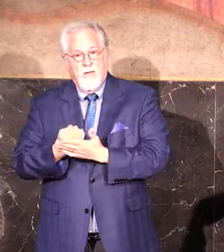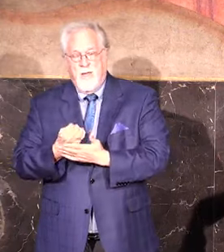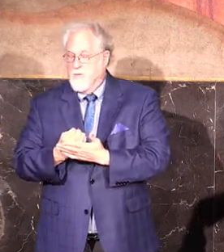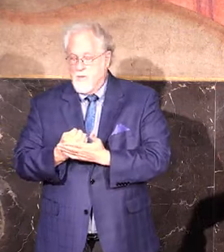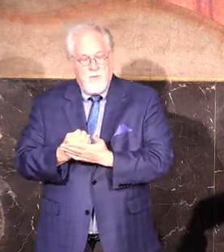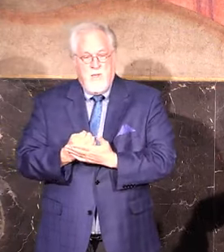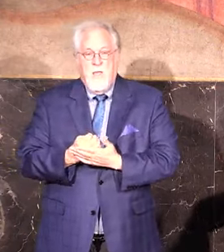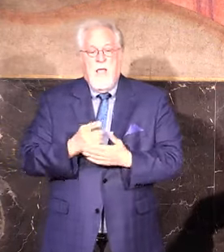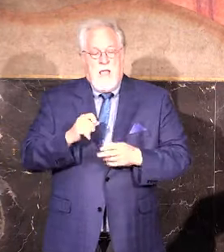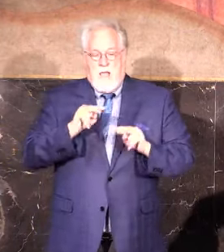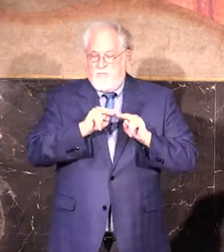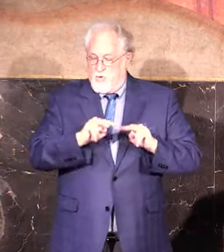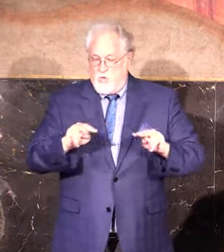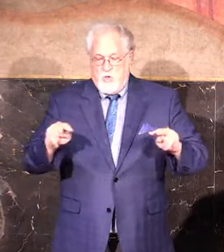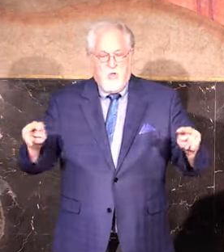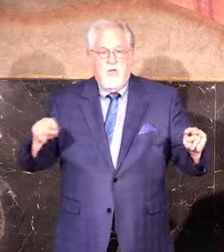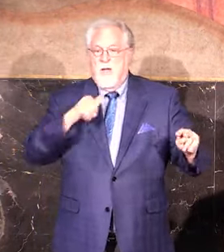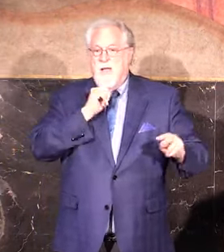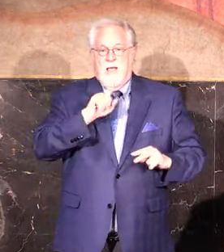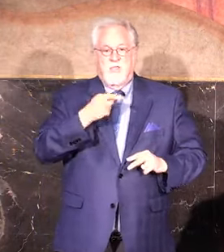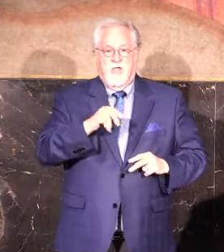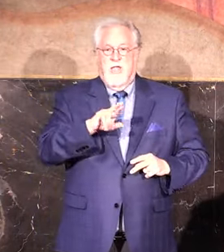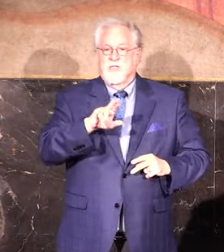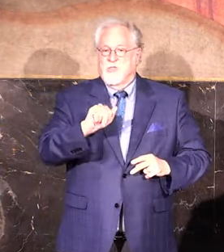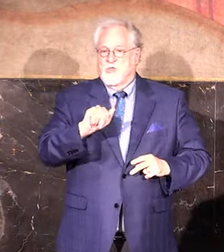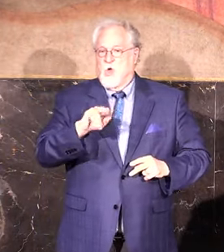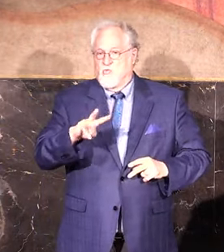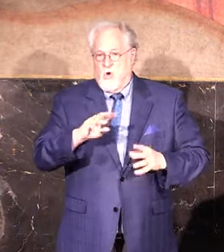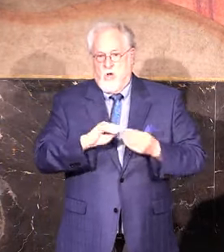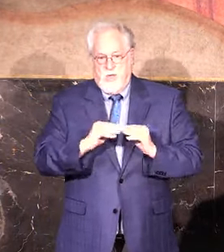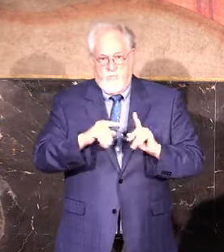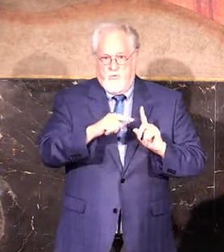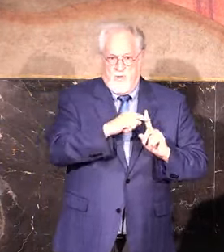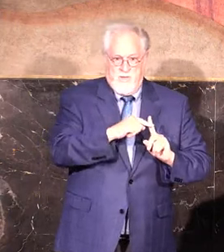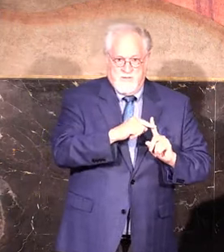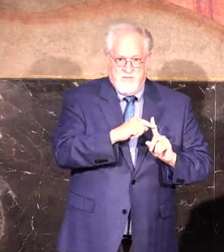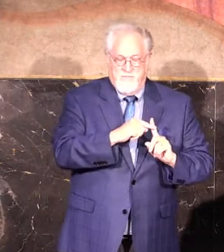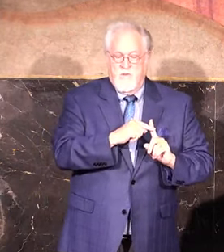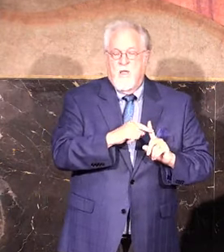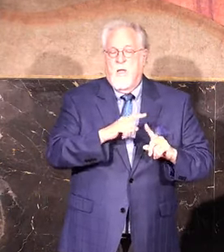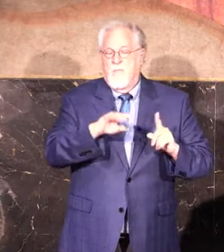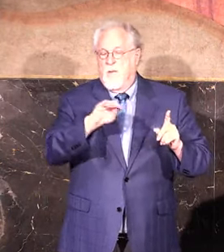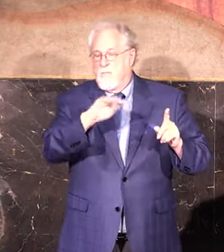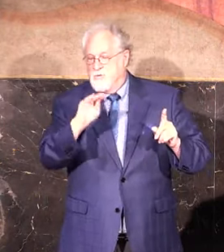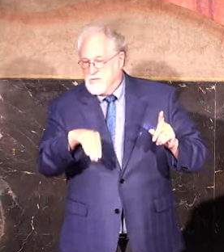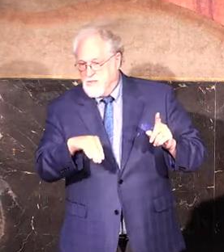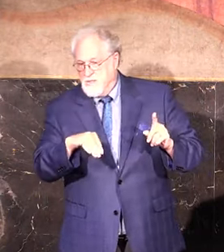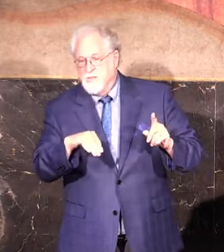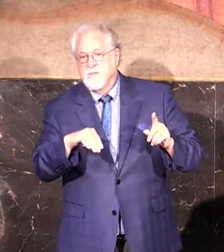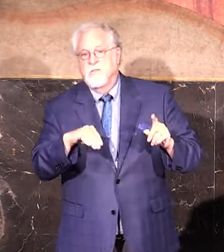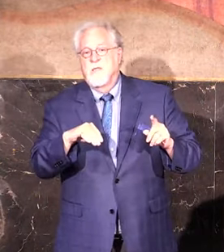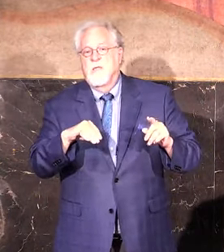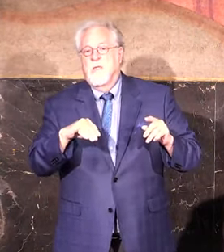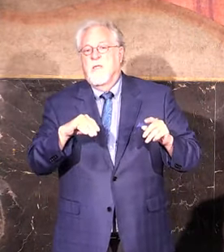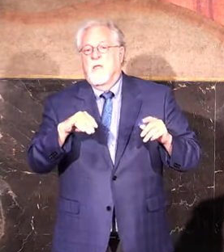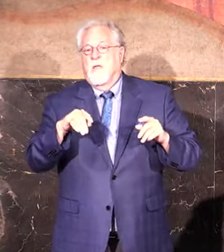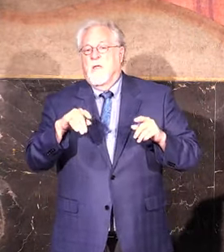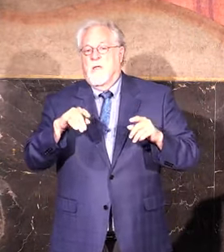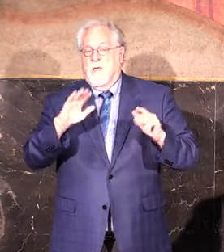So you got to look at not just the raw number of positives, but you got to look at the percentage of positivity relative to the overall